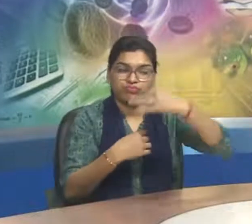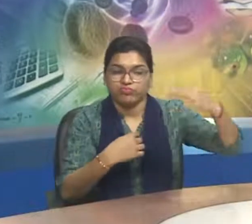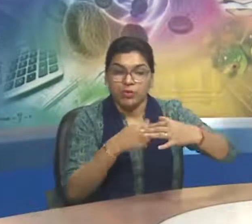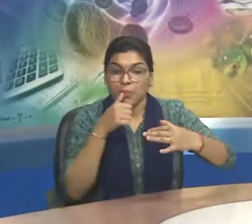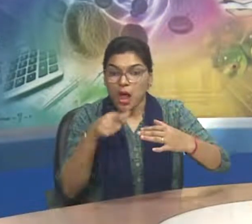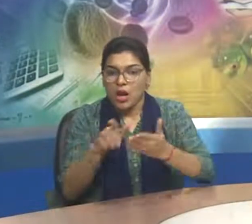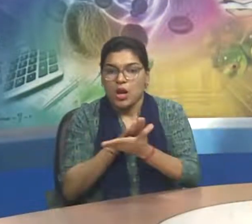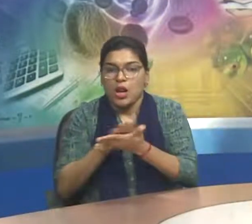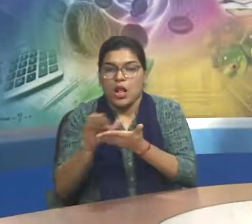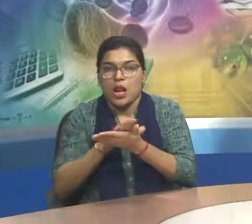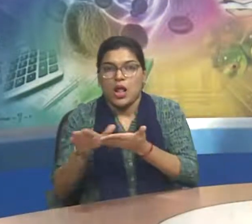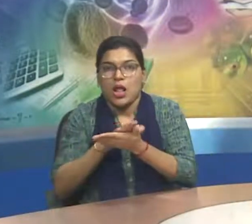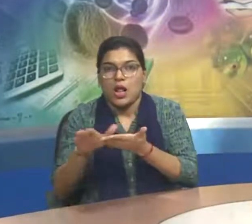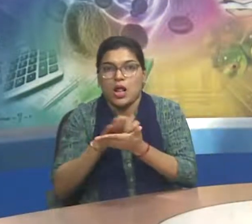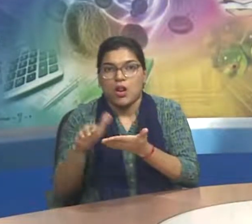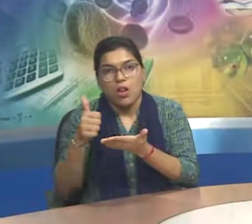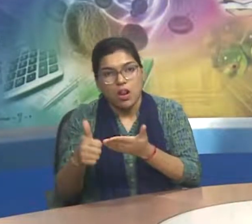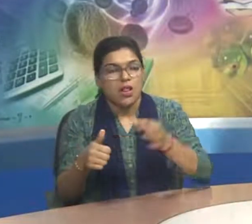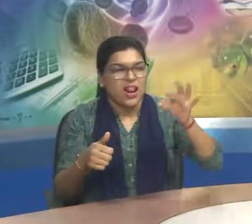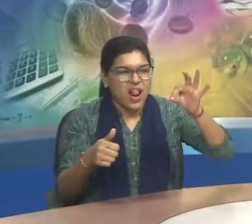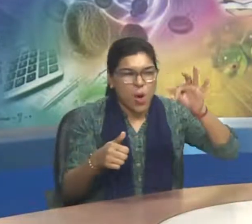to our urban homes.